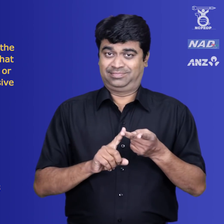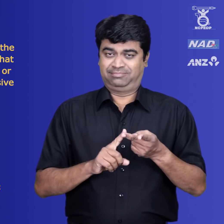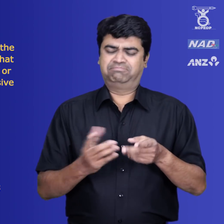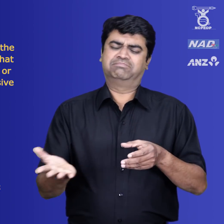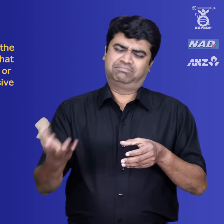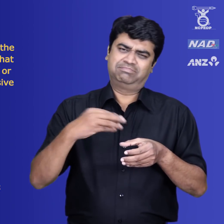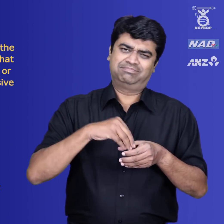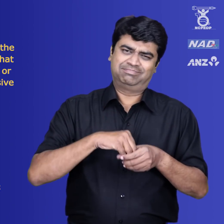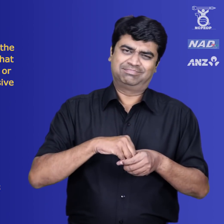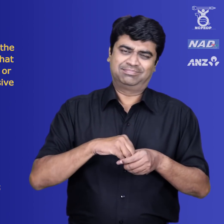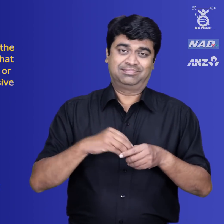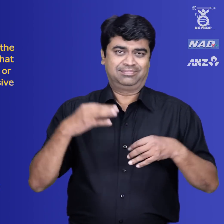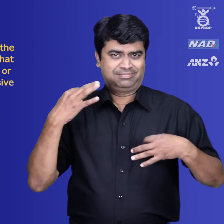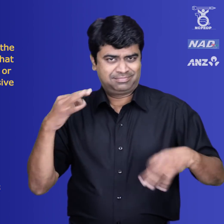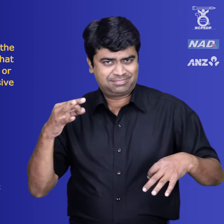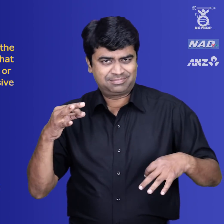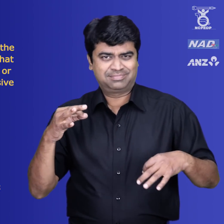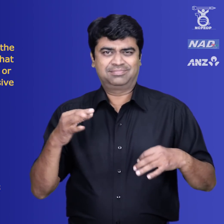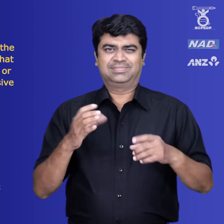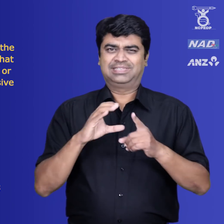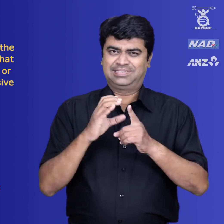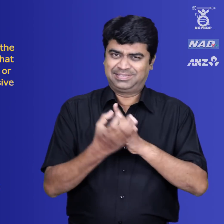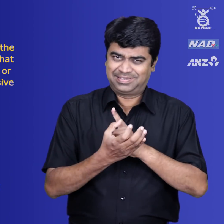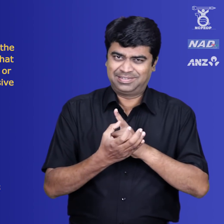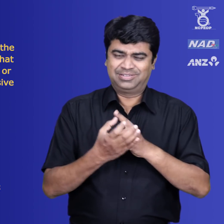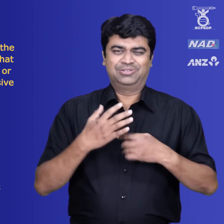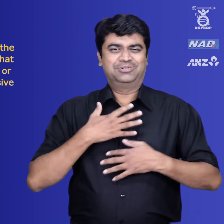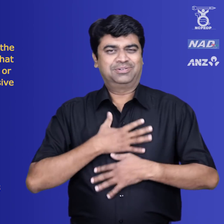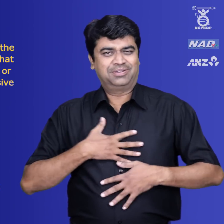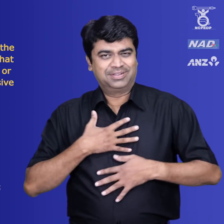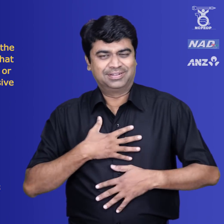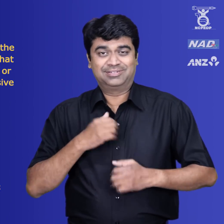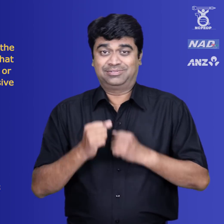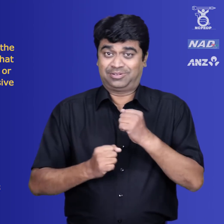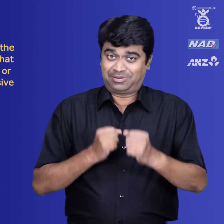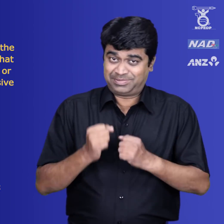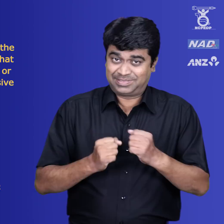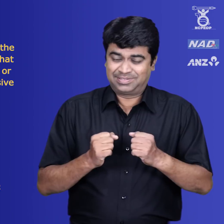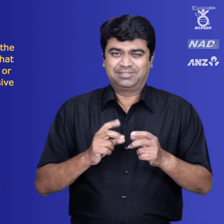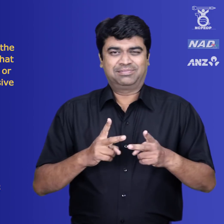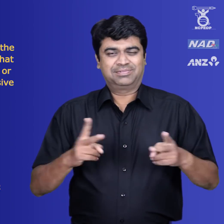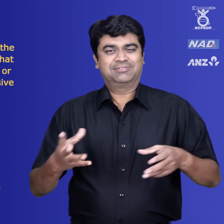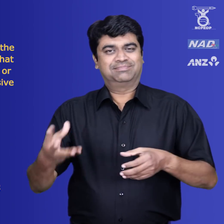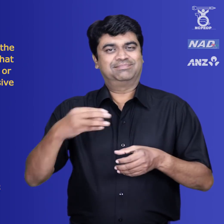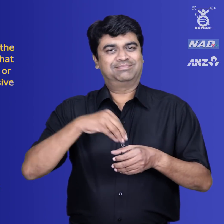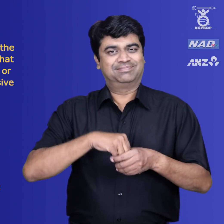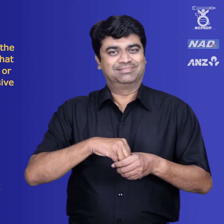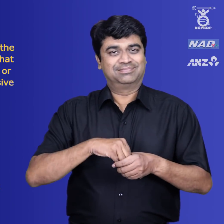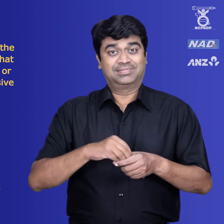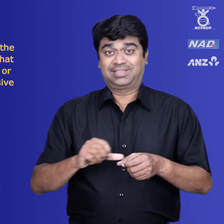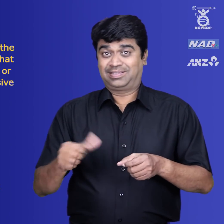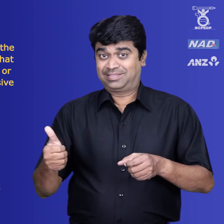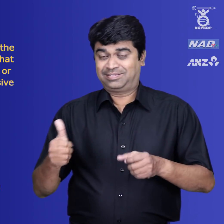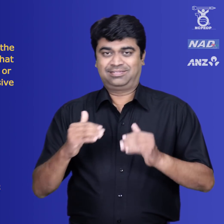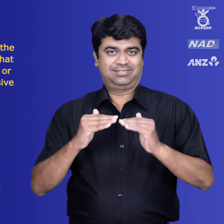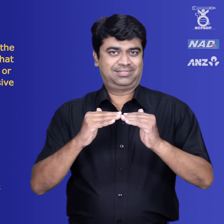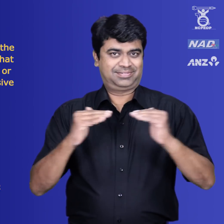and opportunities for sports and recreation activities equally with others.